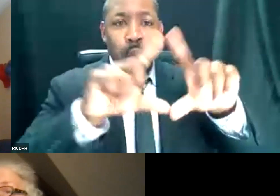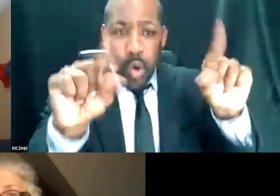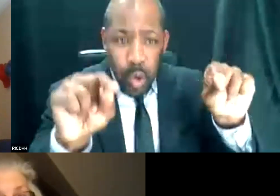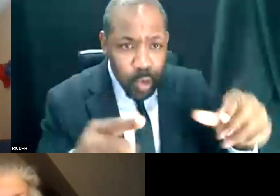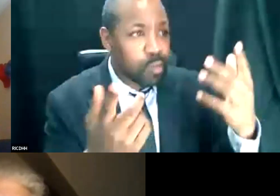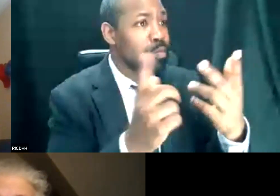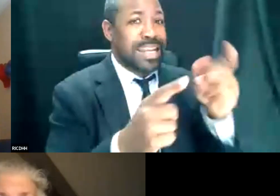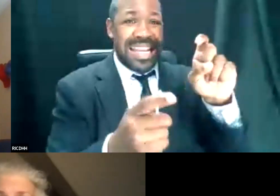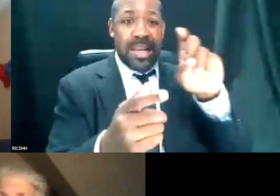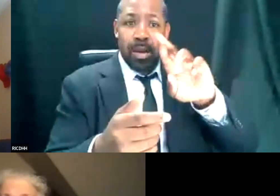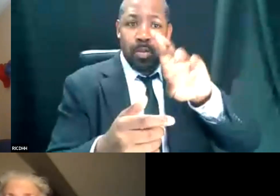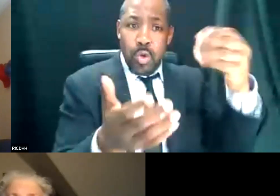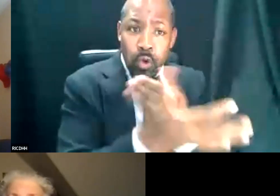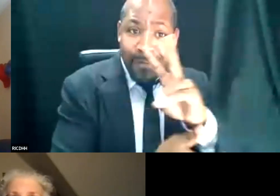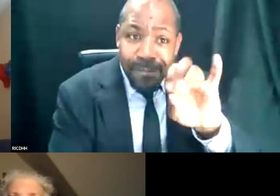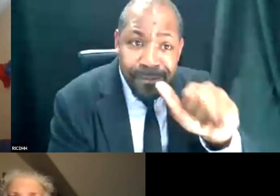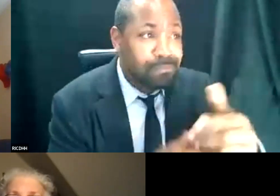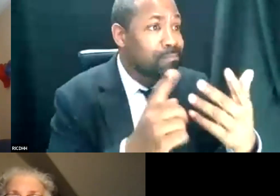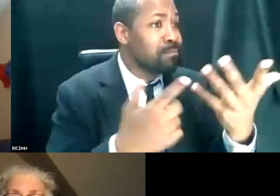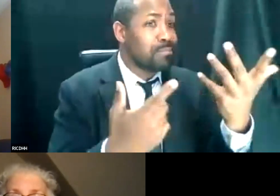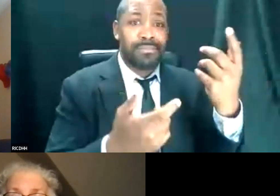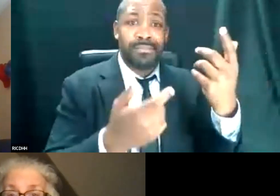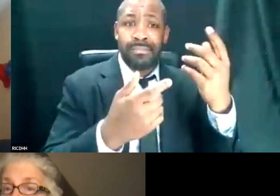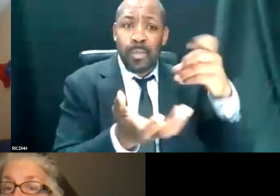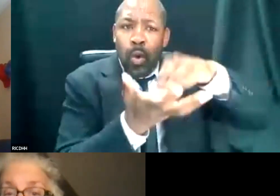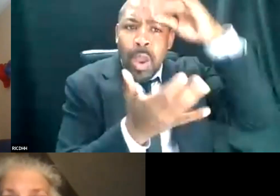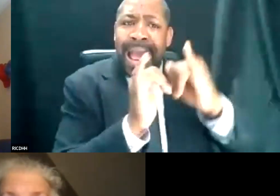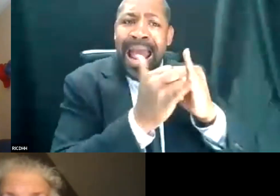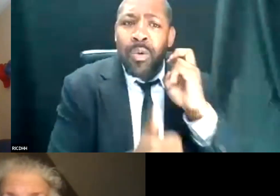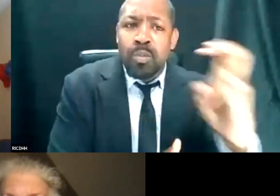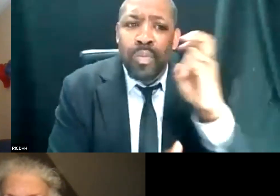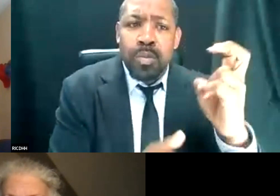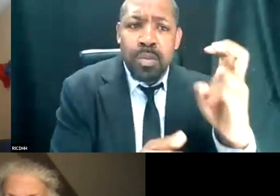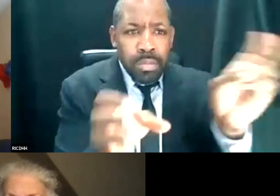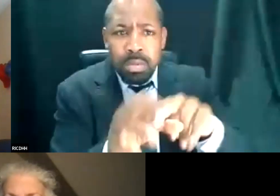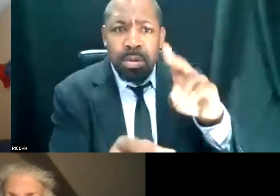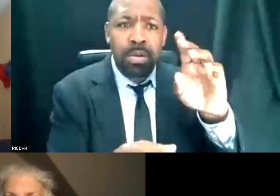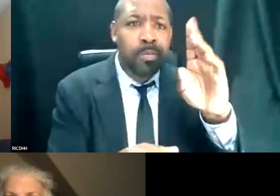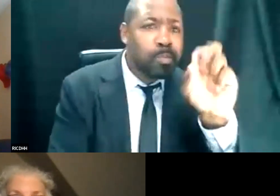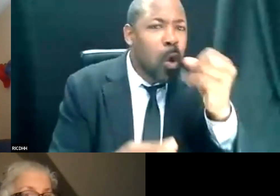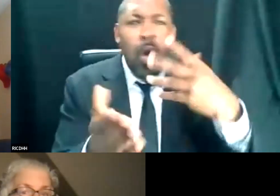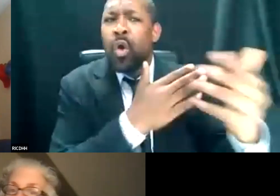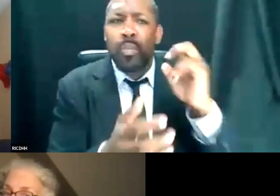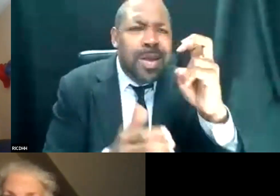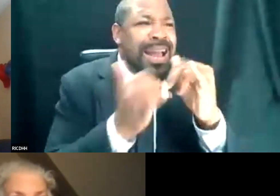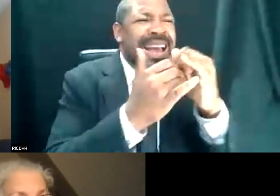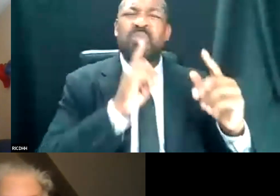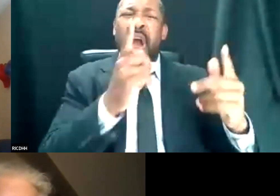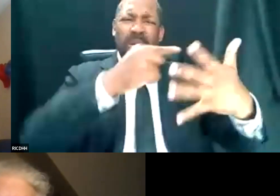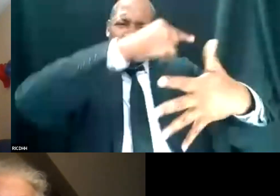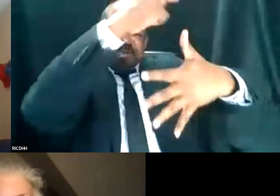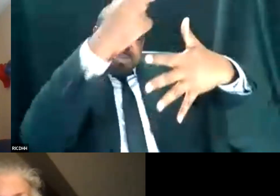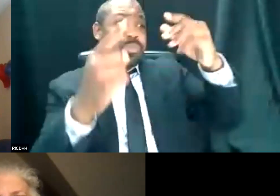people who need green cards or citizenship, or renewing a visa, learning the public